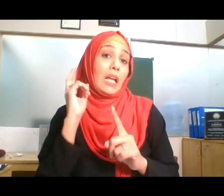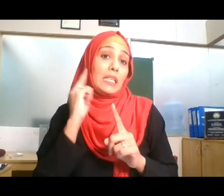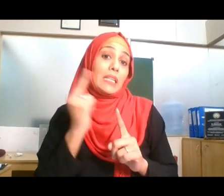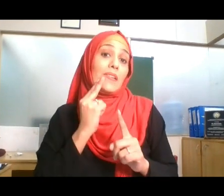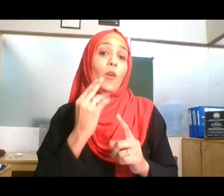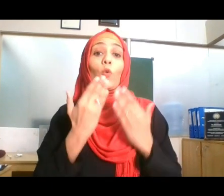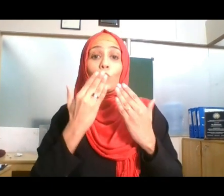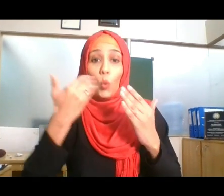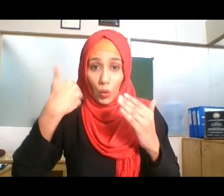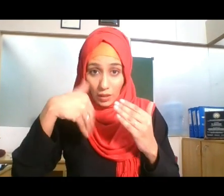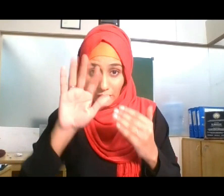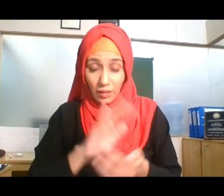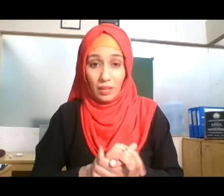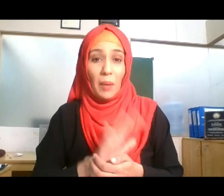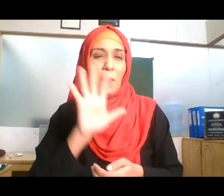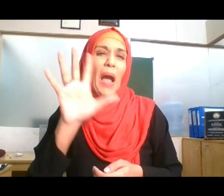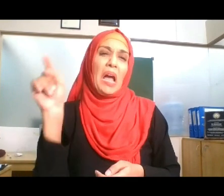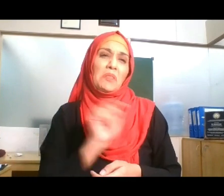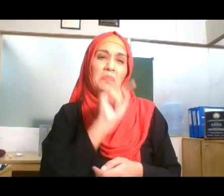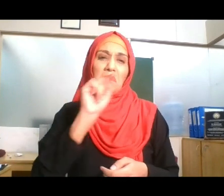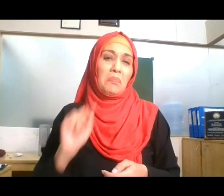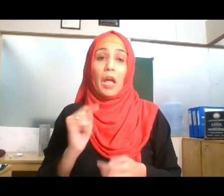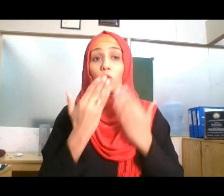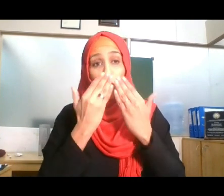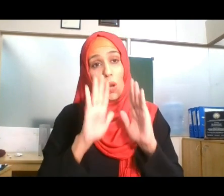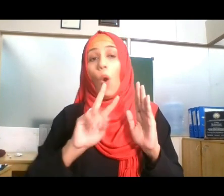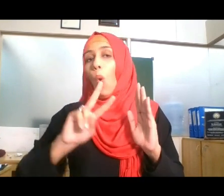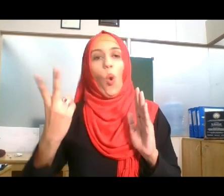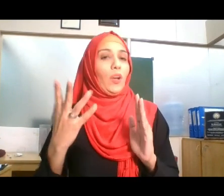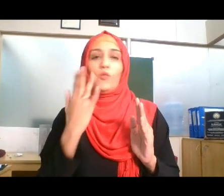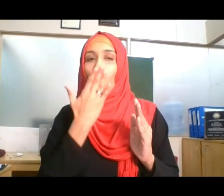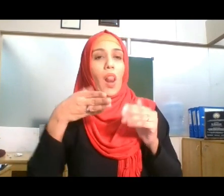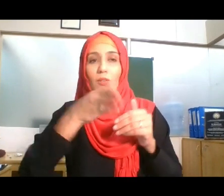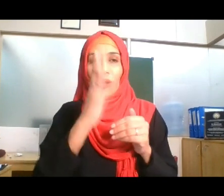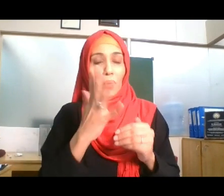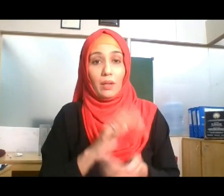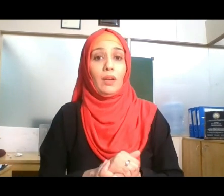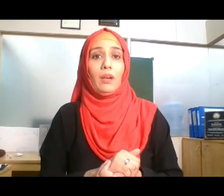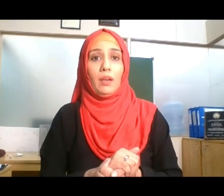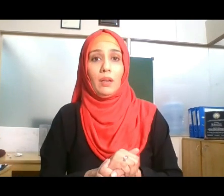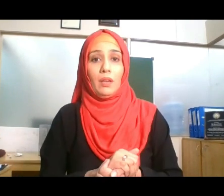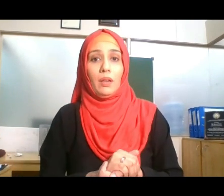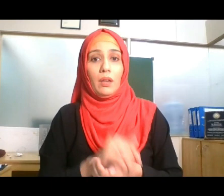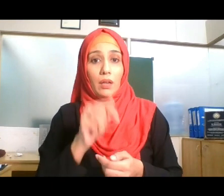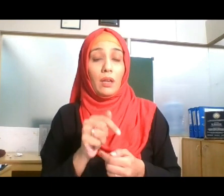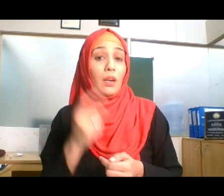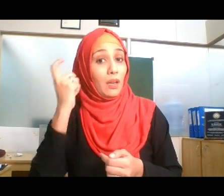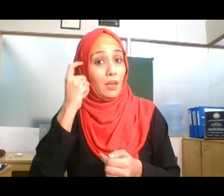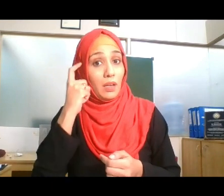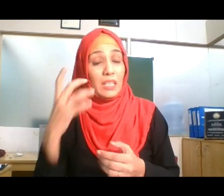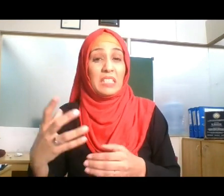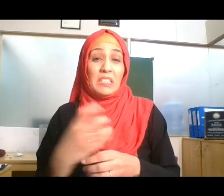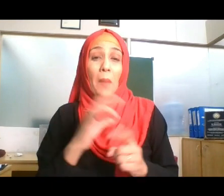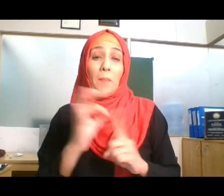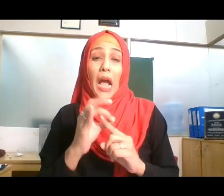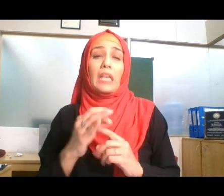school-going age, and yet less than 5% have access to education. These children are among the most vulnerable groups in